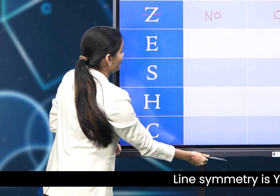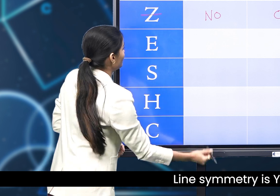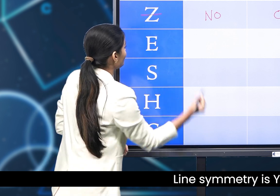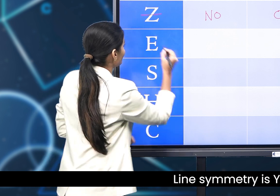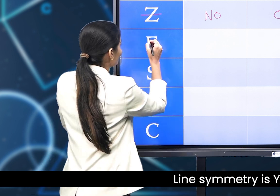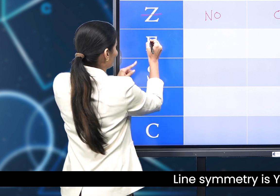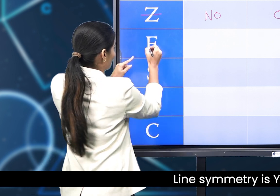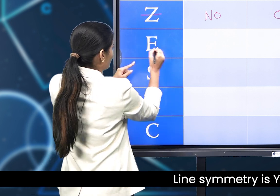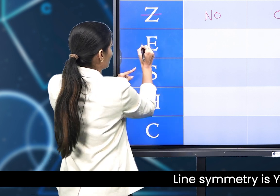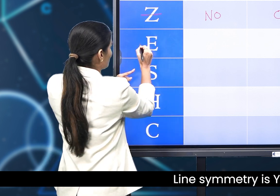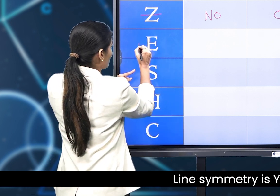line symmetry is yes,